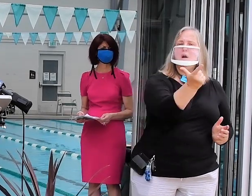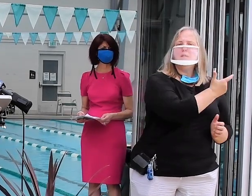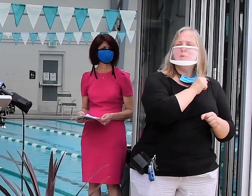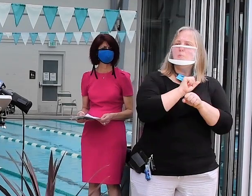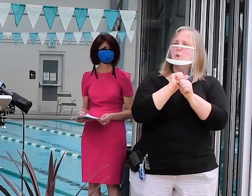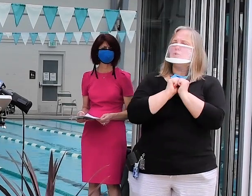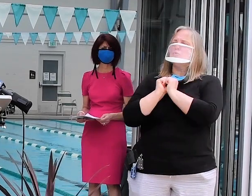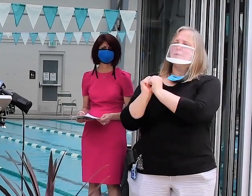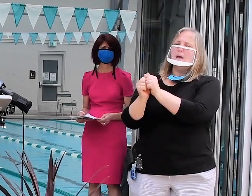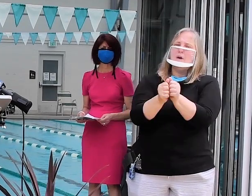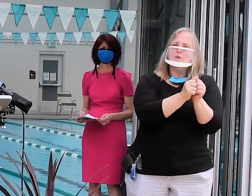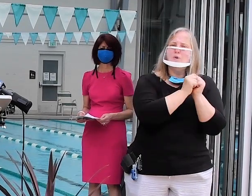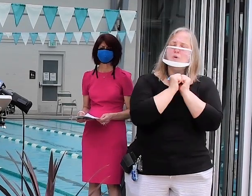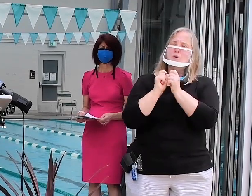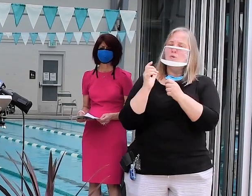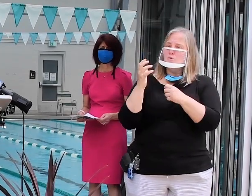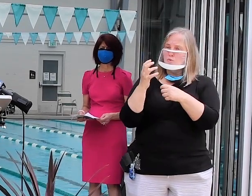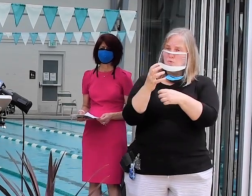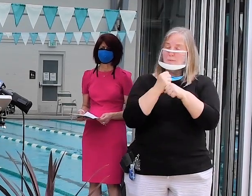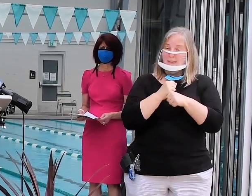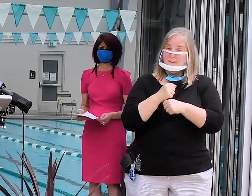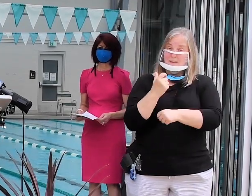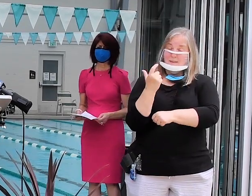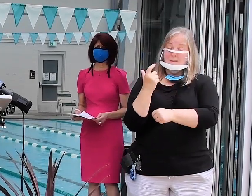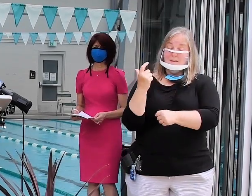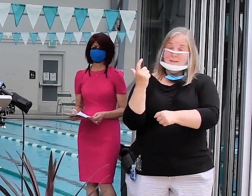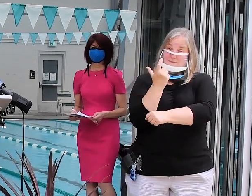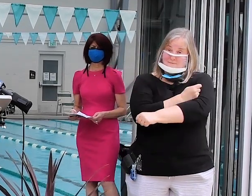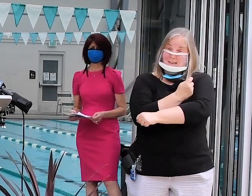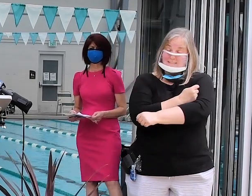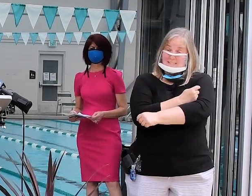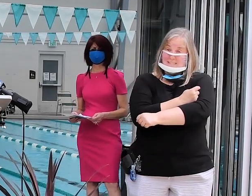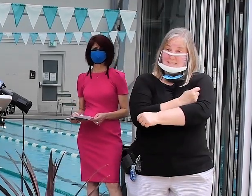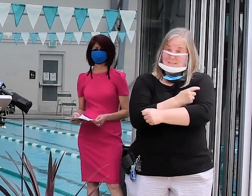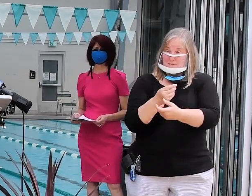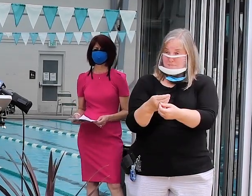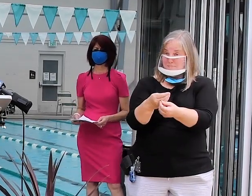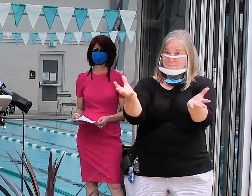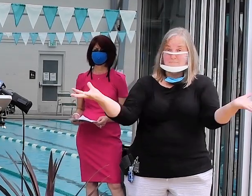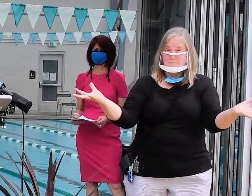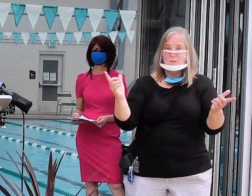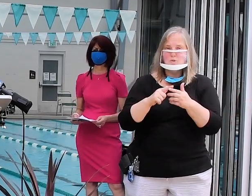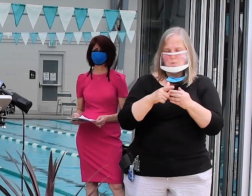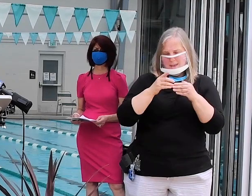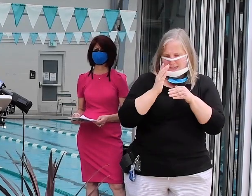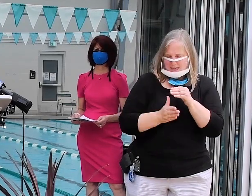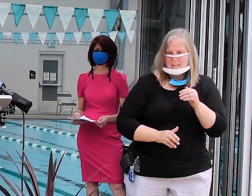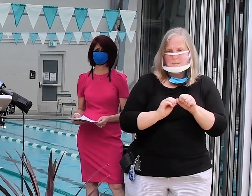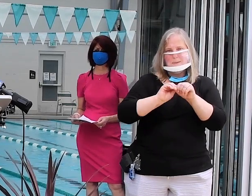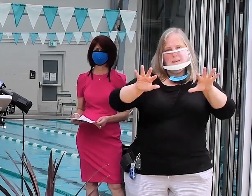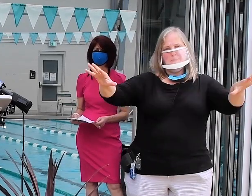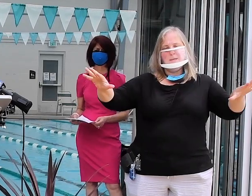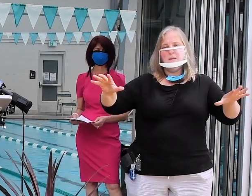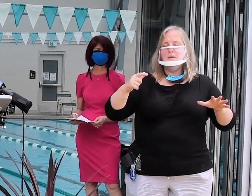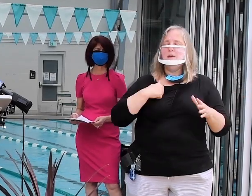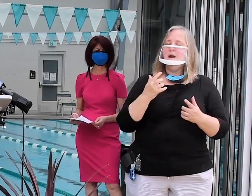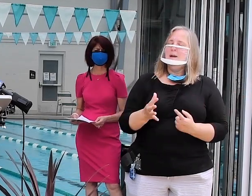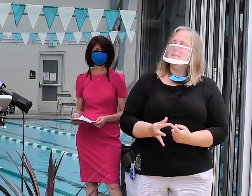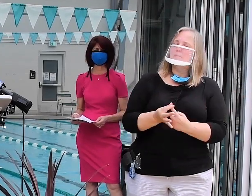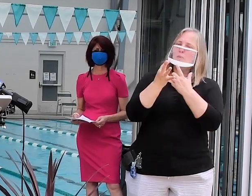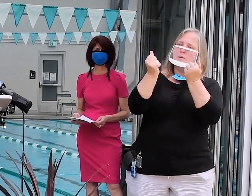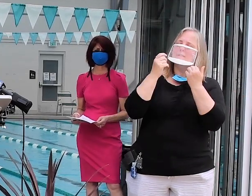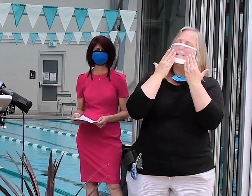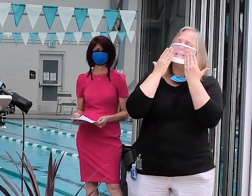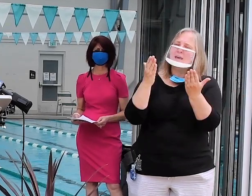together to get vaccines into arms to end this pandemic. And I want to especially thank